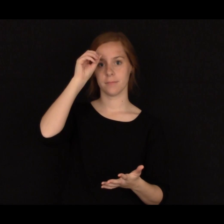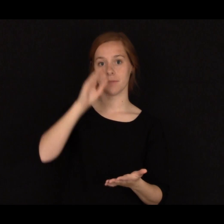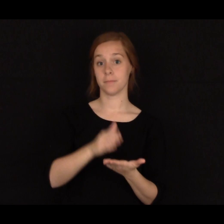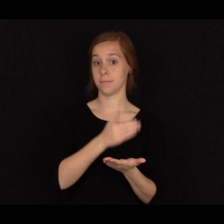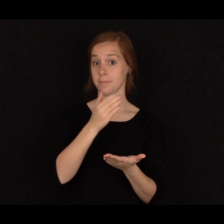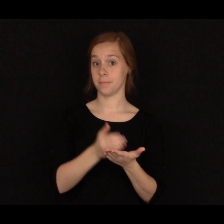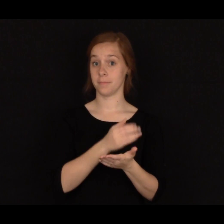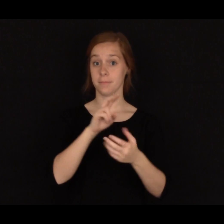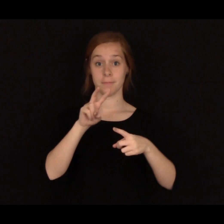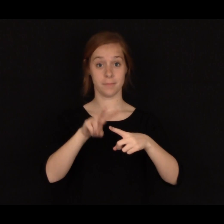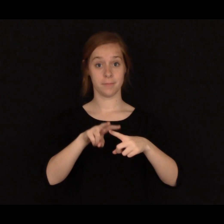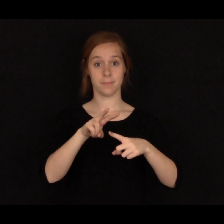learn new vocabulary,